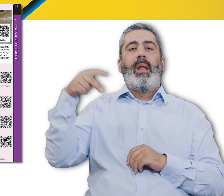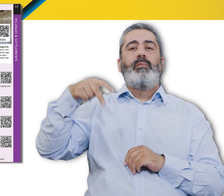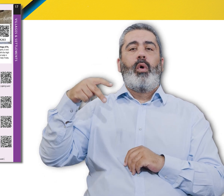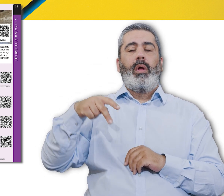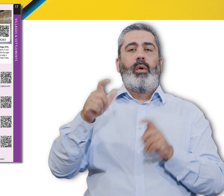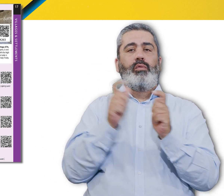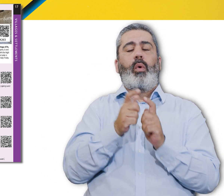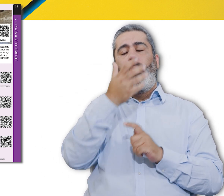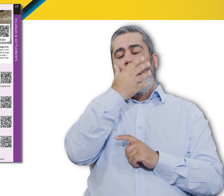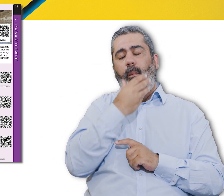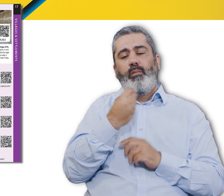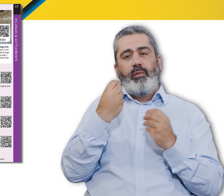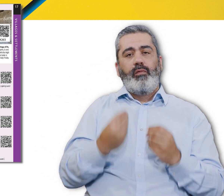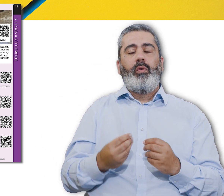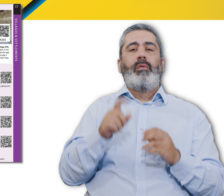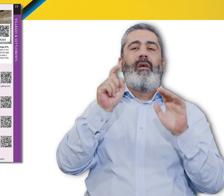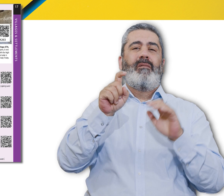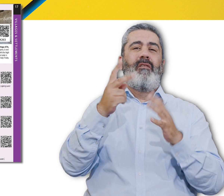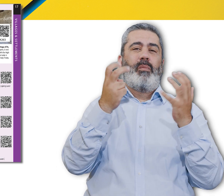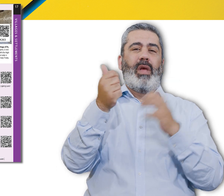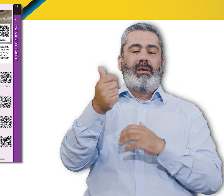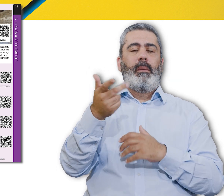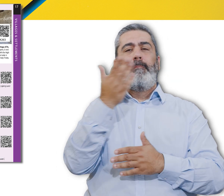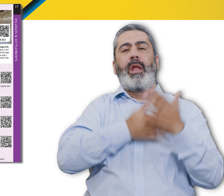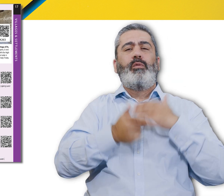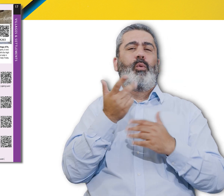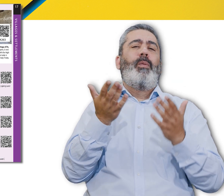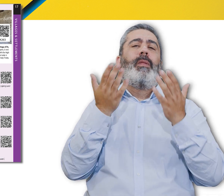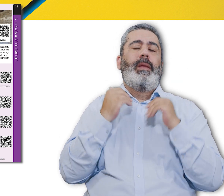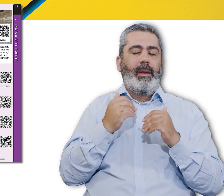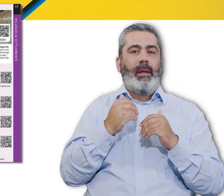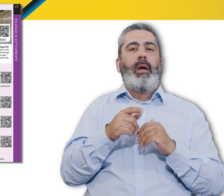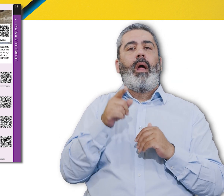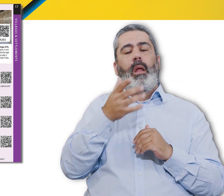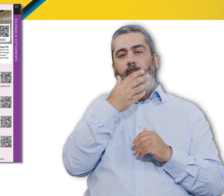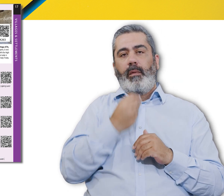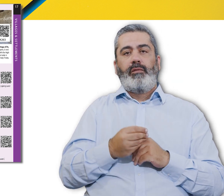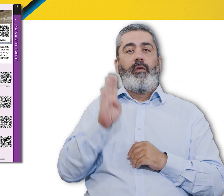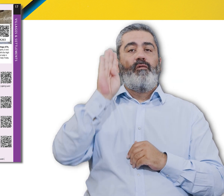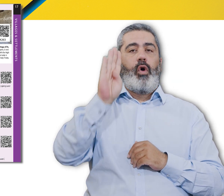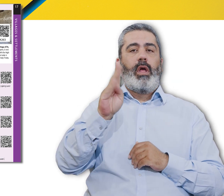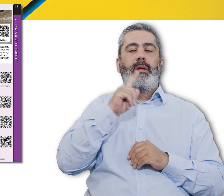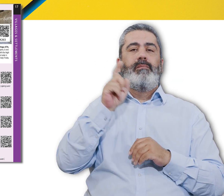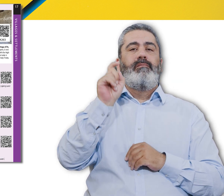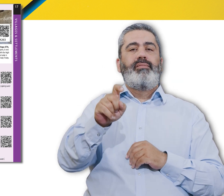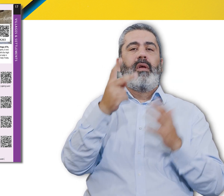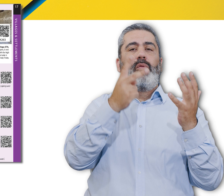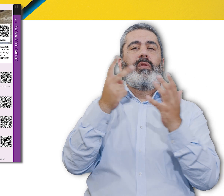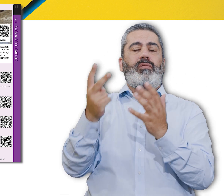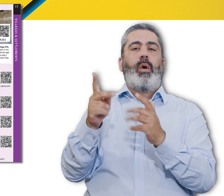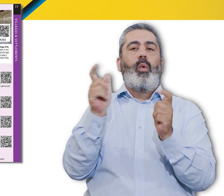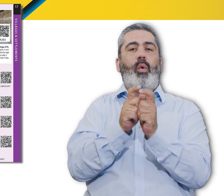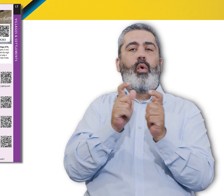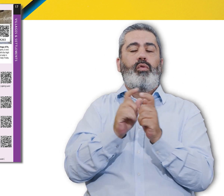1578. Letokaria, number 76. It is a beautiful village that does not have the traditional color that one expects to see in